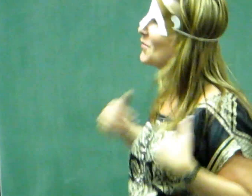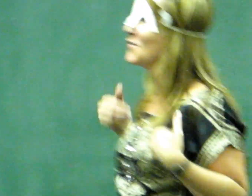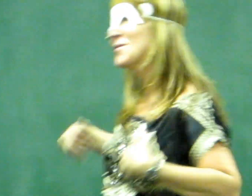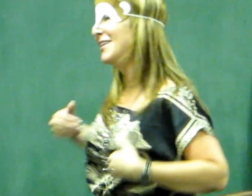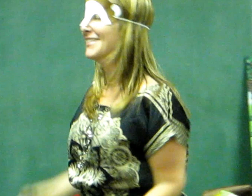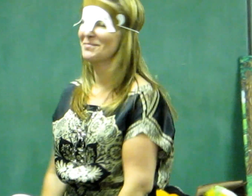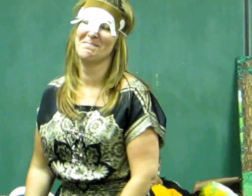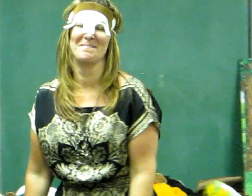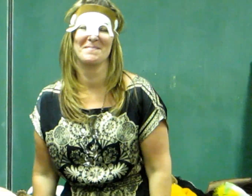That's your chorus, man.